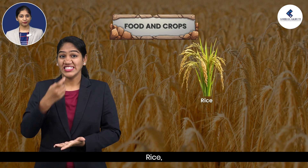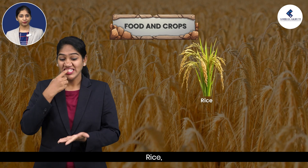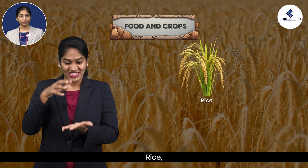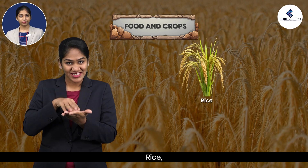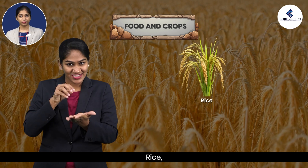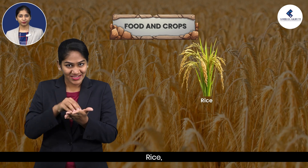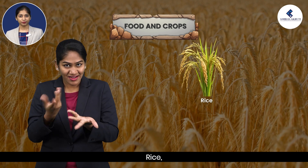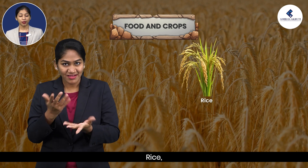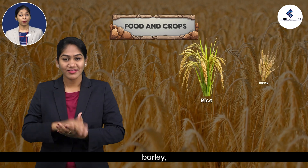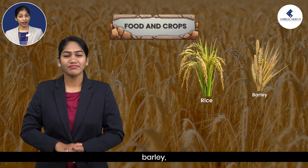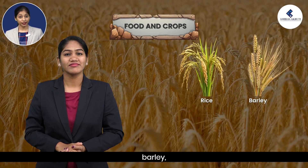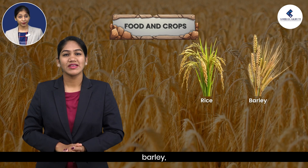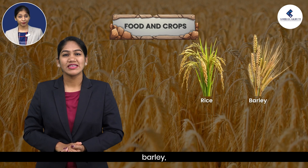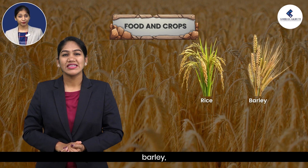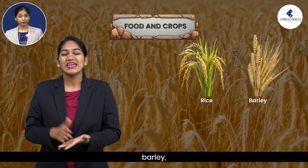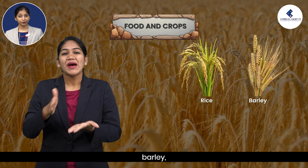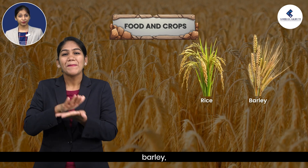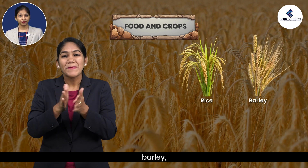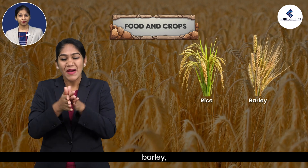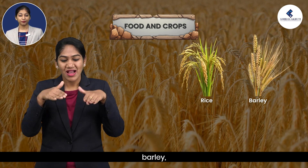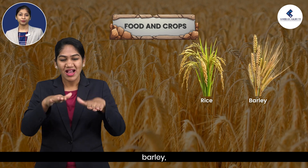Rice, barley,